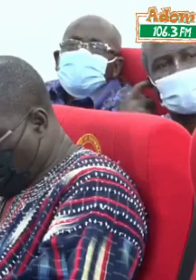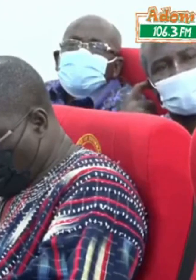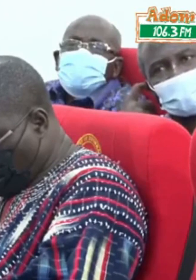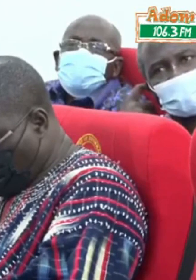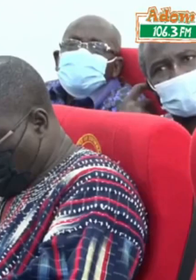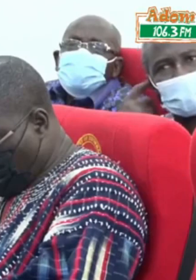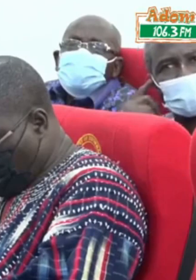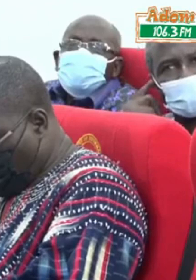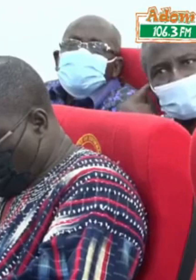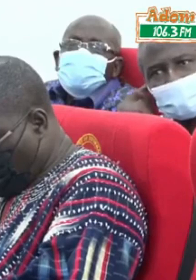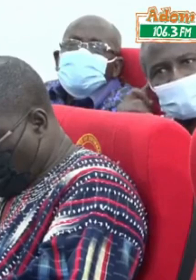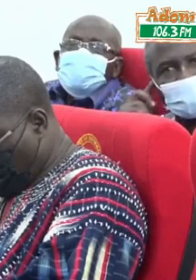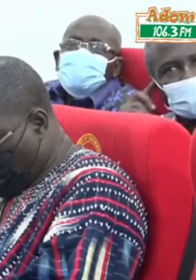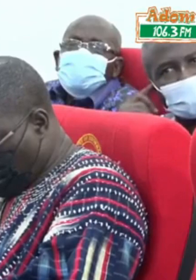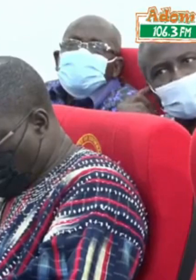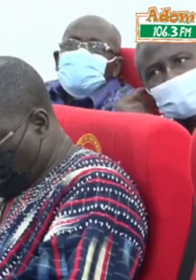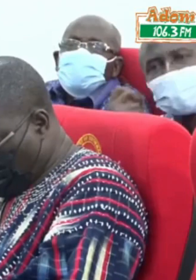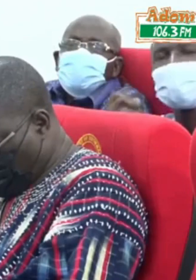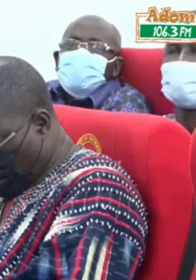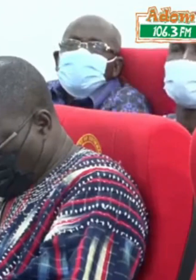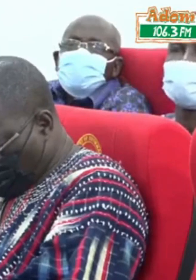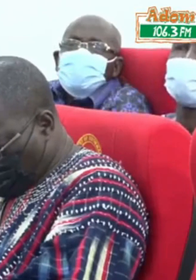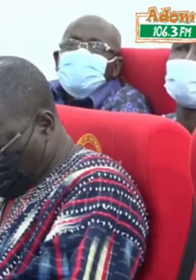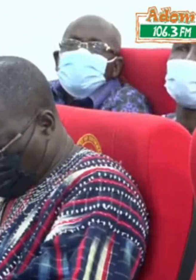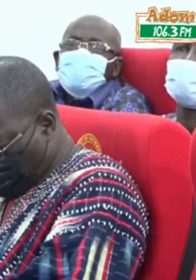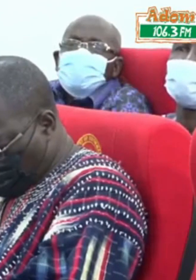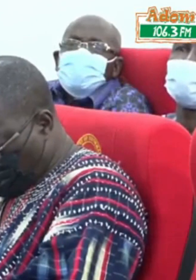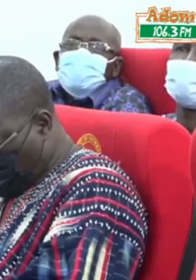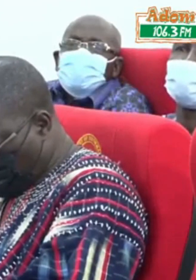na na ufu se ka biya unye juma nwa nke bebo? Me, let me say,